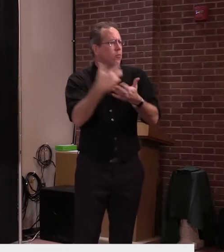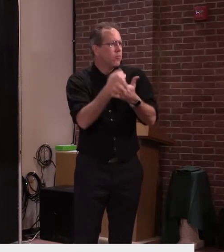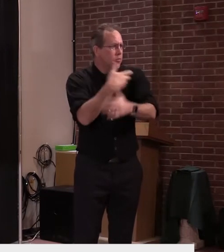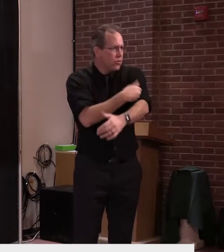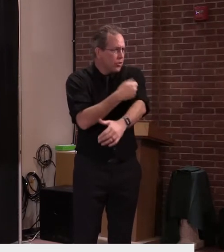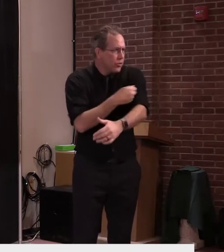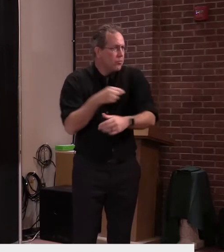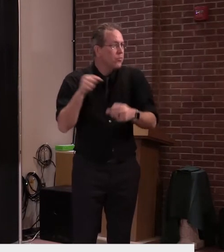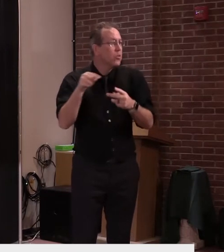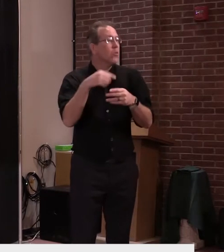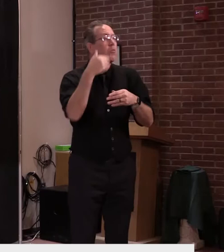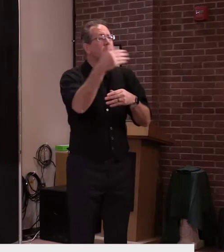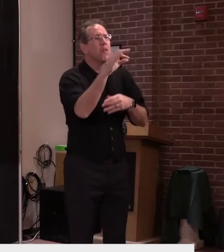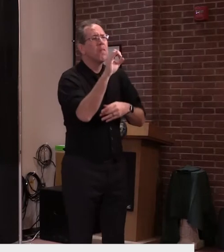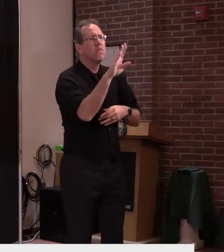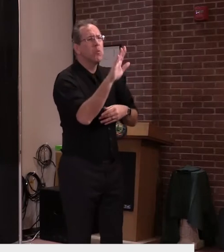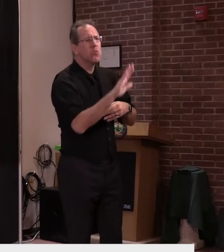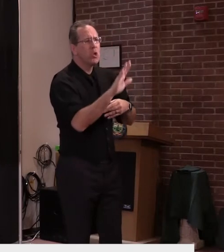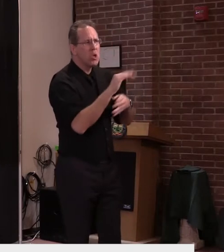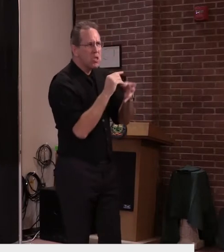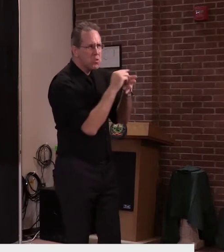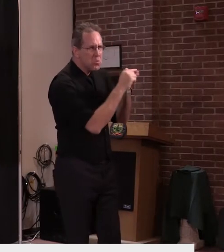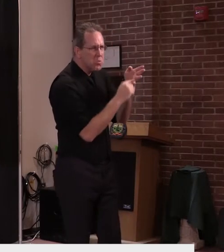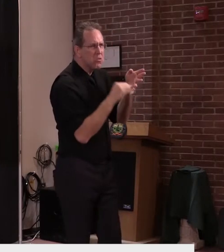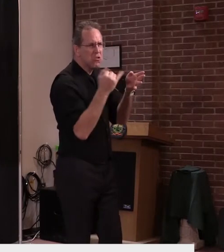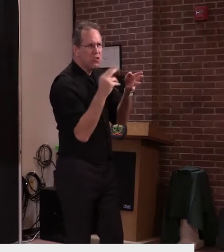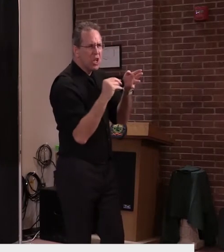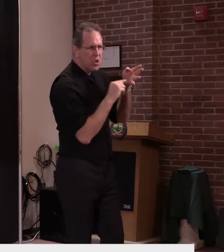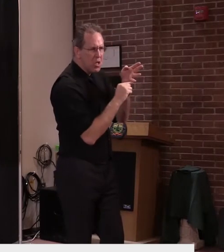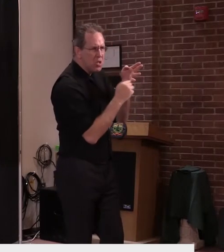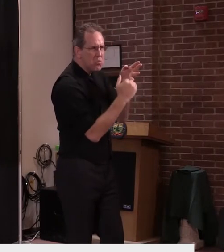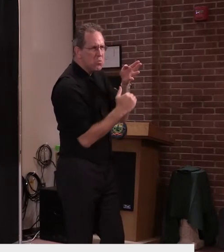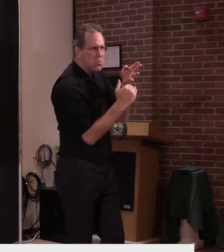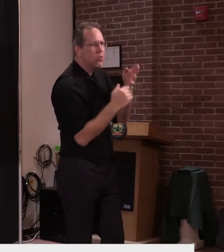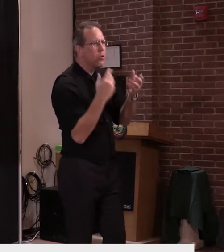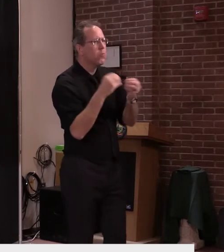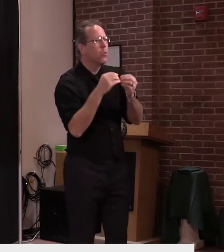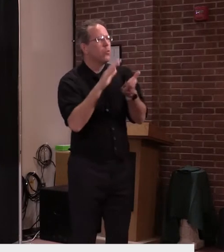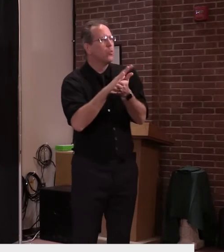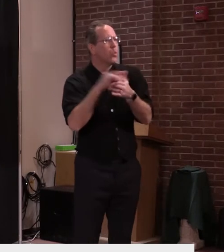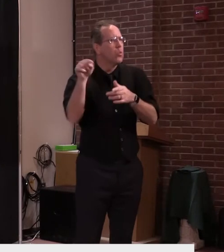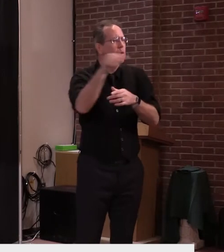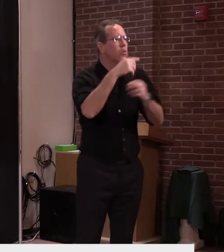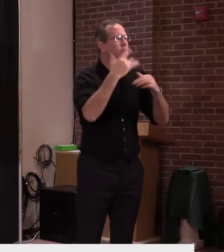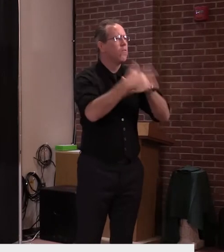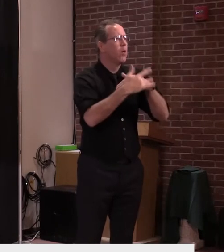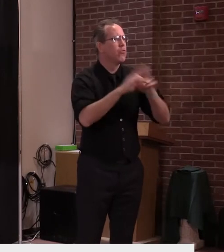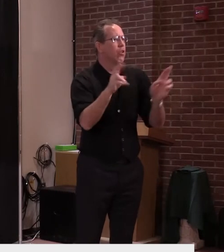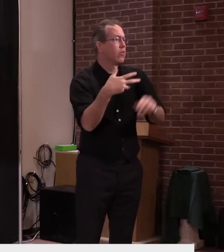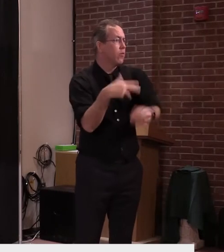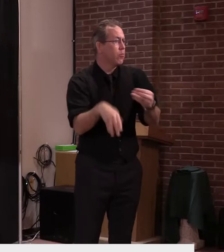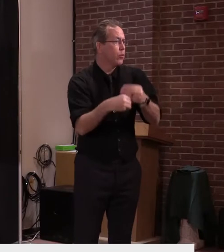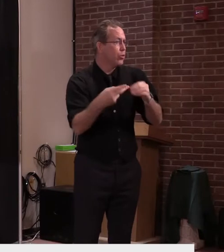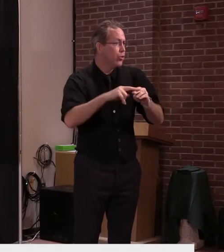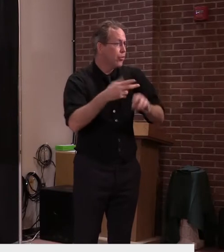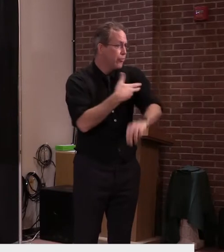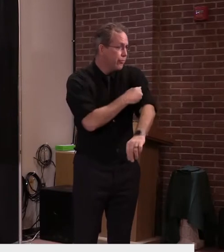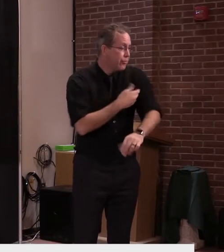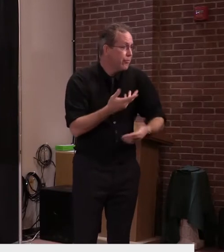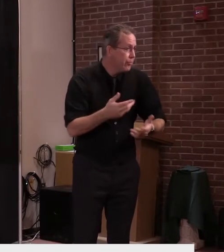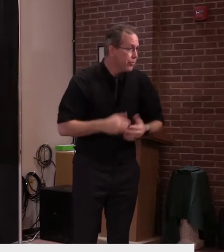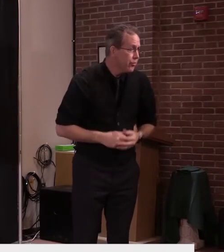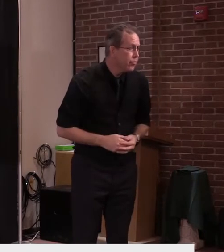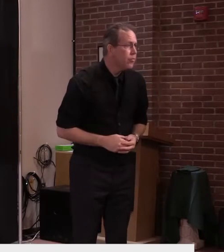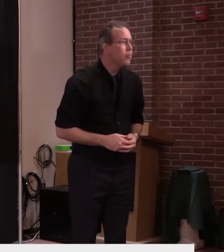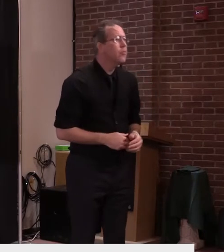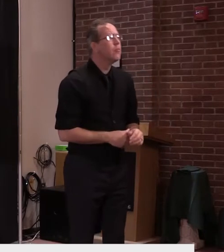in 2022 alone. In addition, we're providing both vaccines and boosters at as many as 30